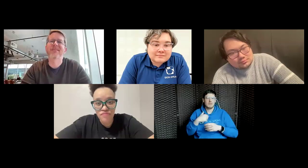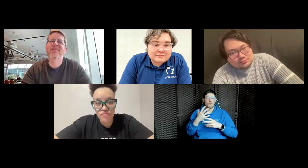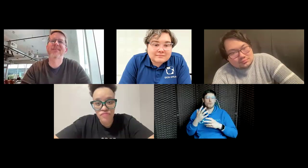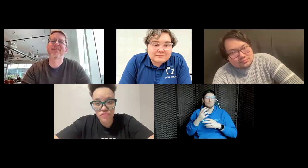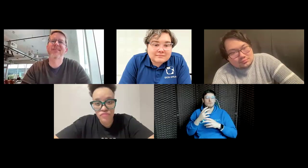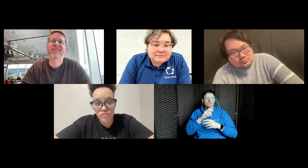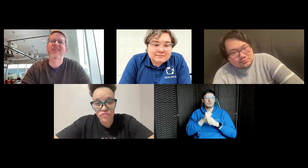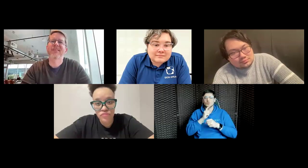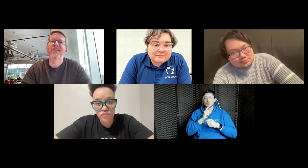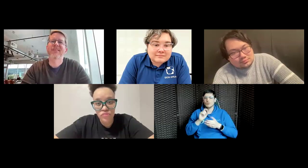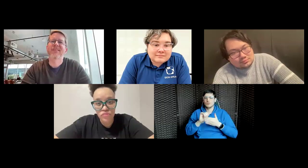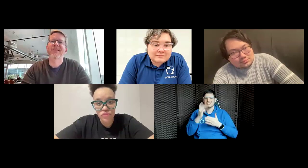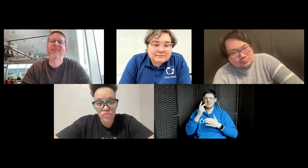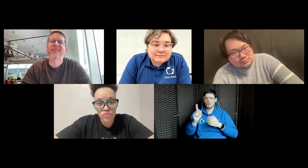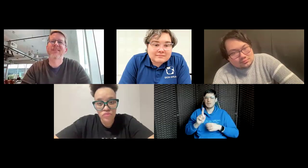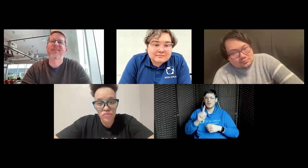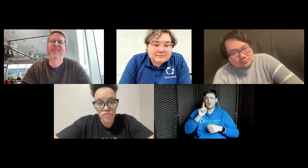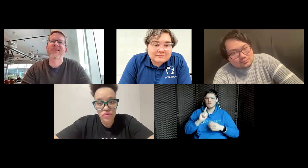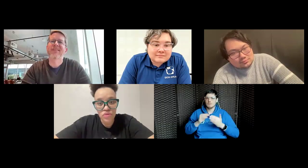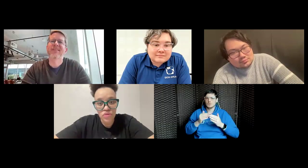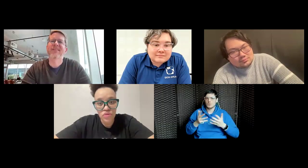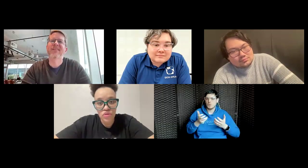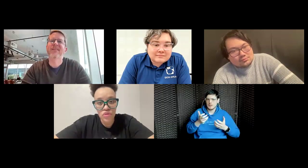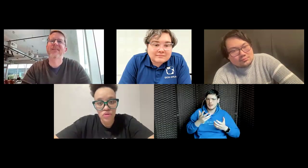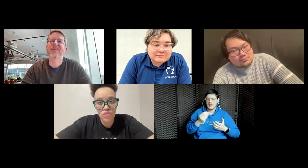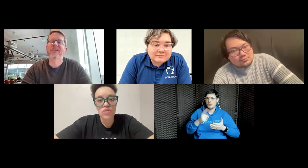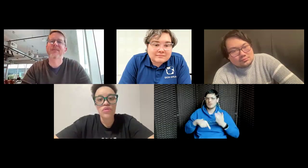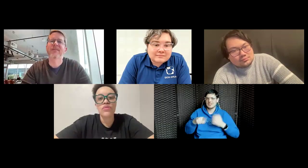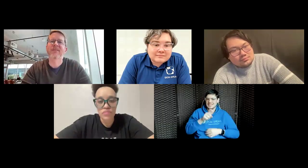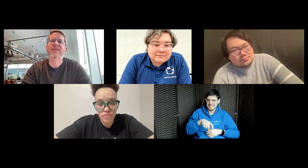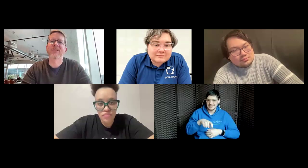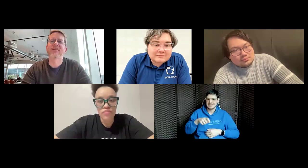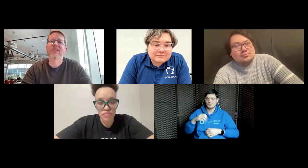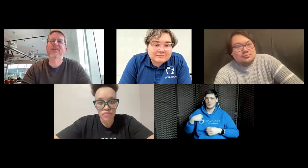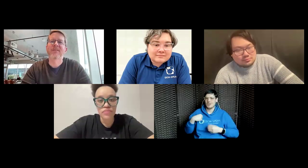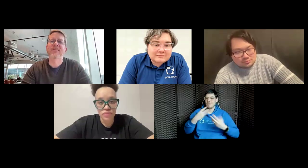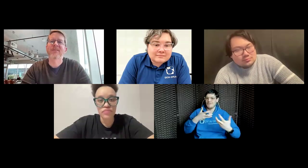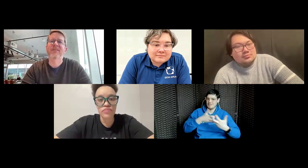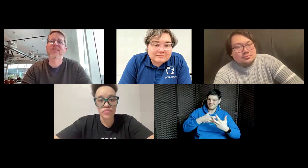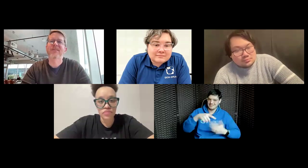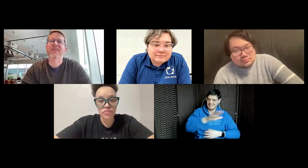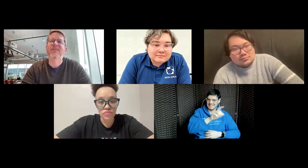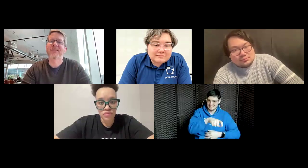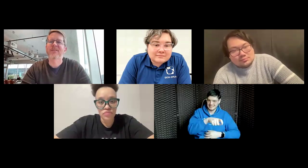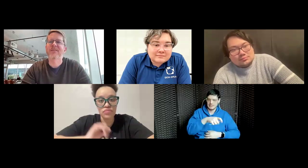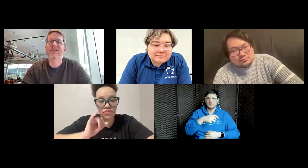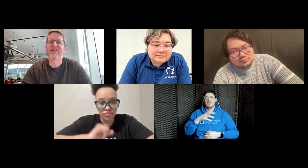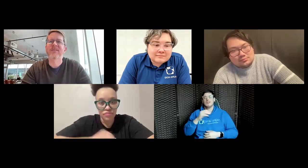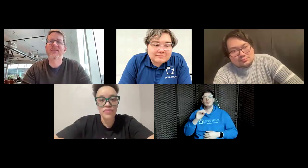then proceeding forward with that process, just making sure that we're seeing where the deaf community wants, what they need, that we're